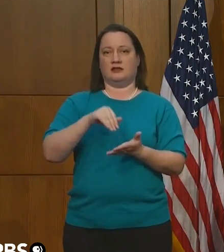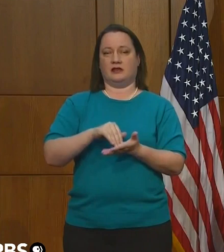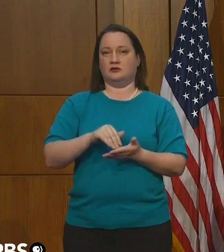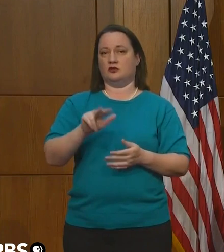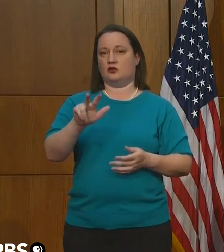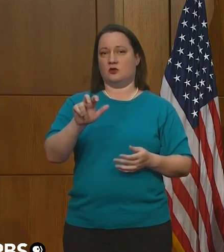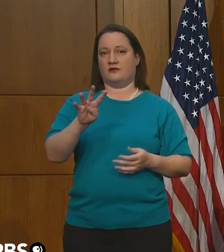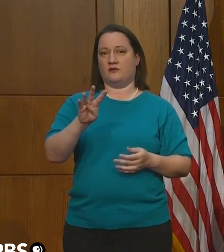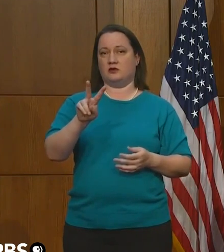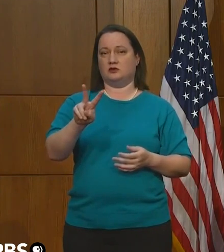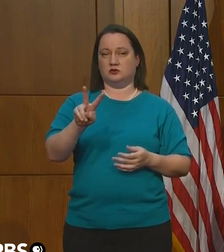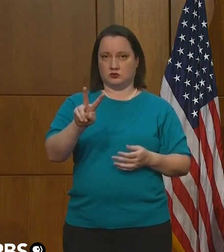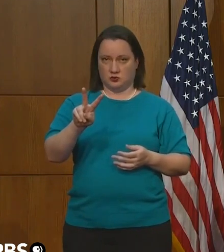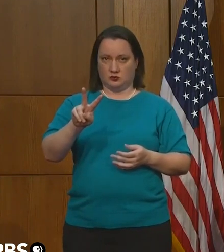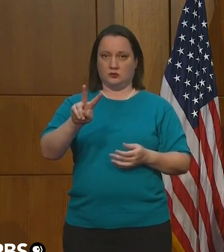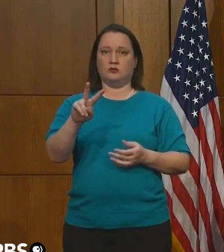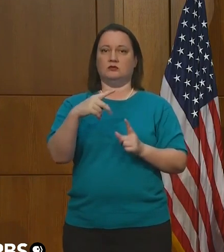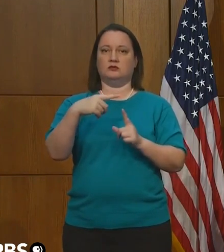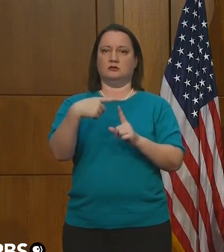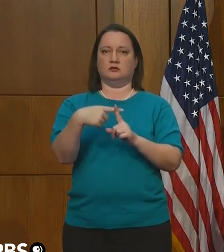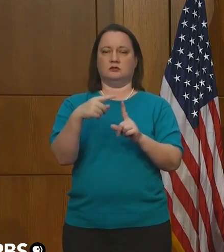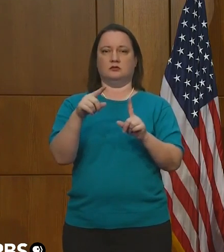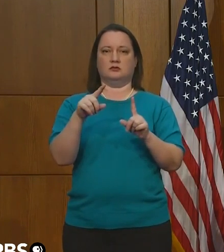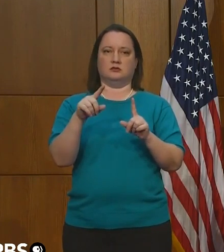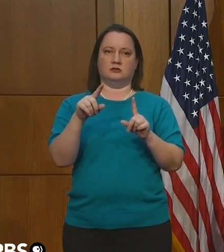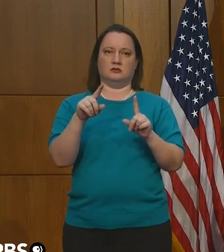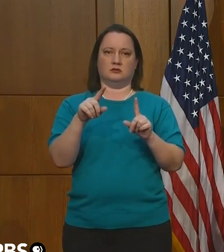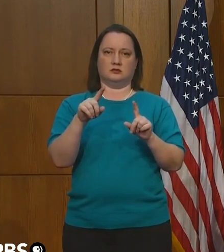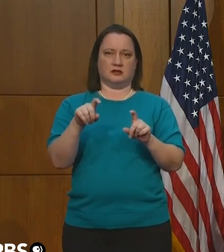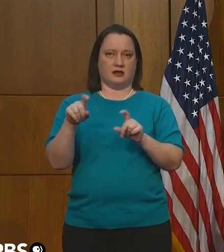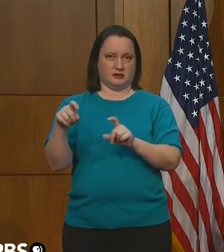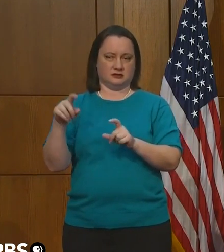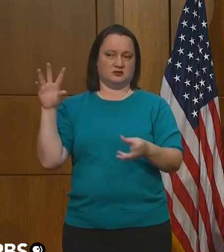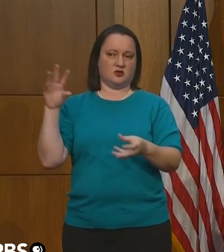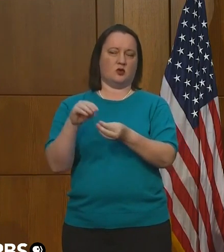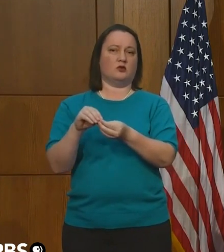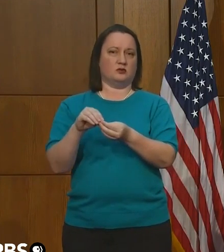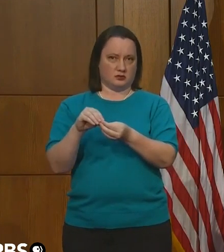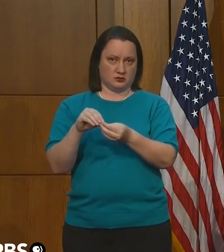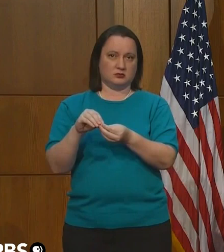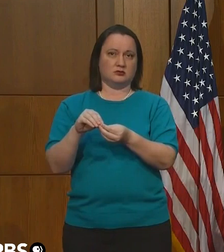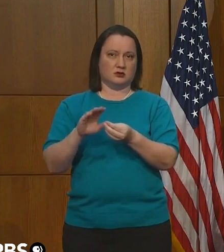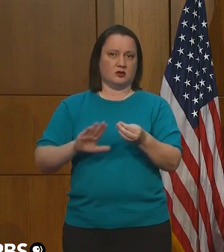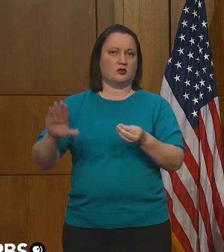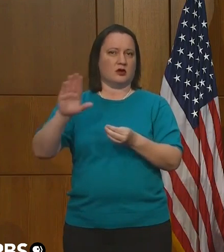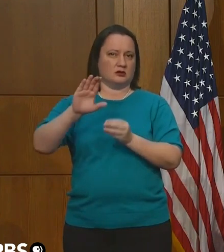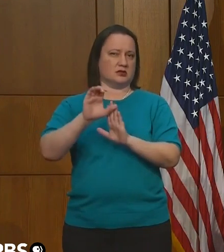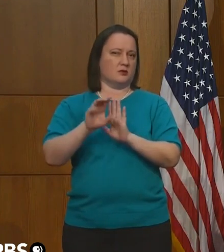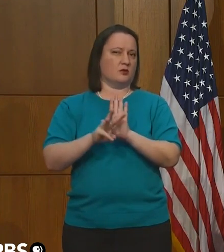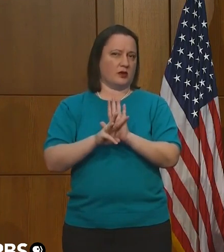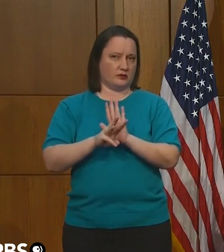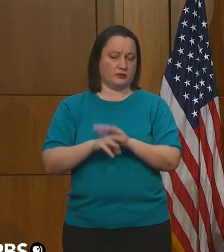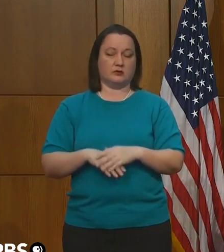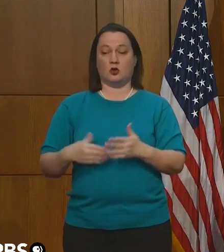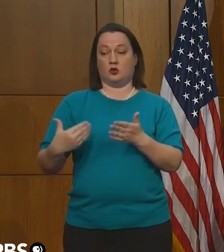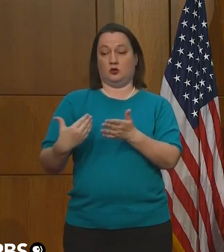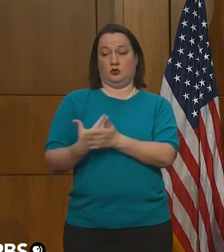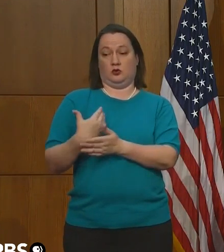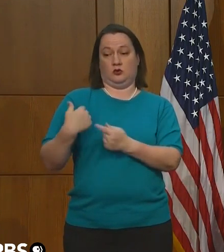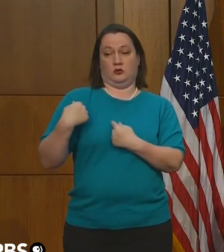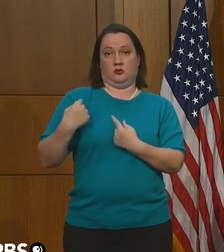39,342 cases in total across the Commonwealth, cumulatively. New